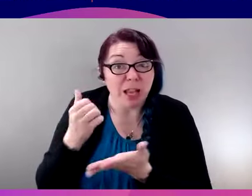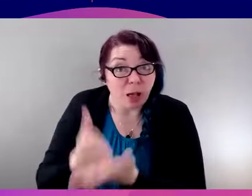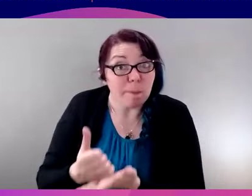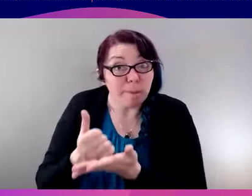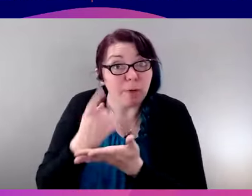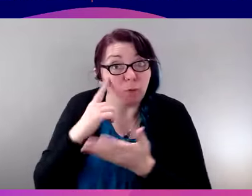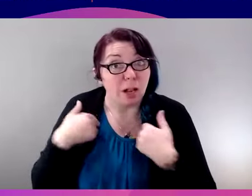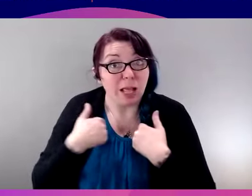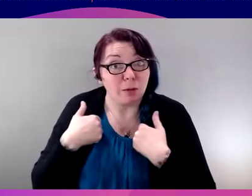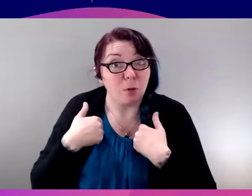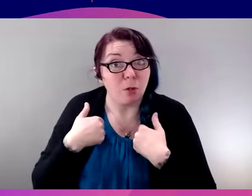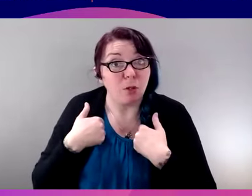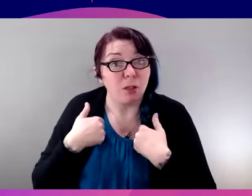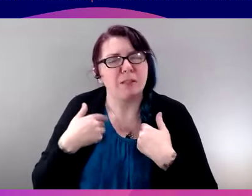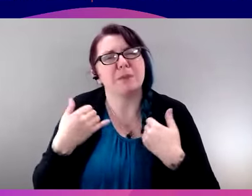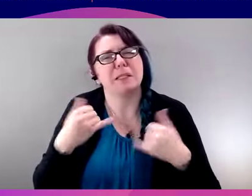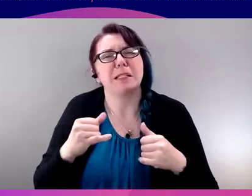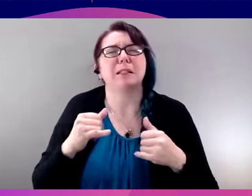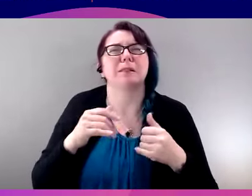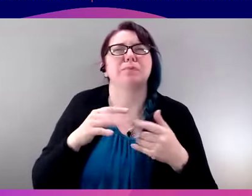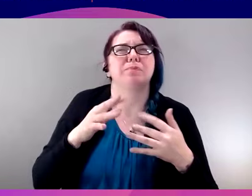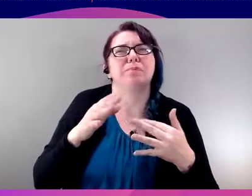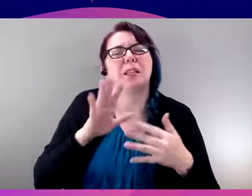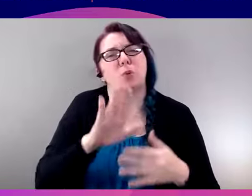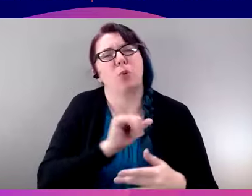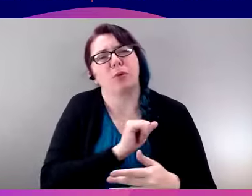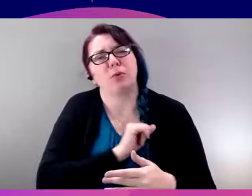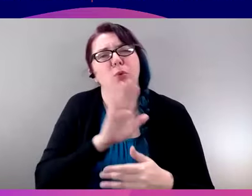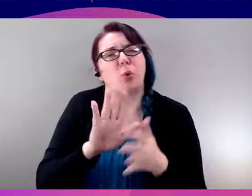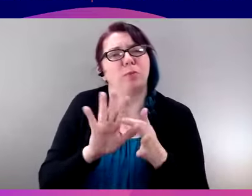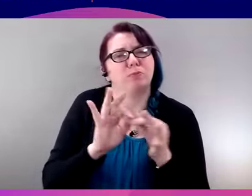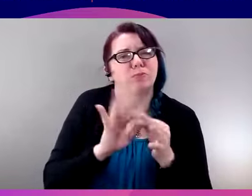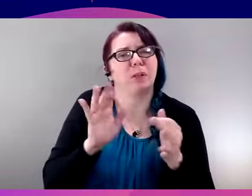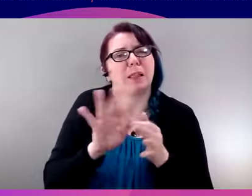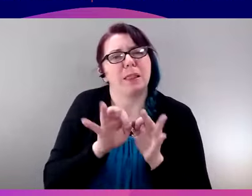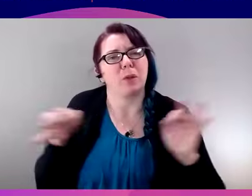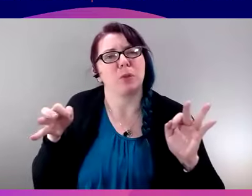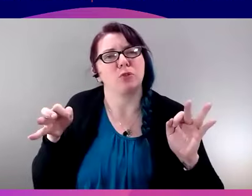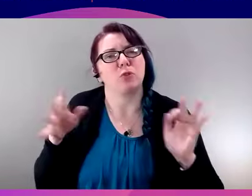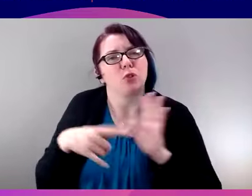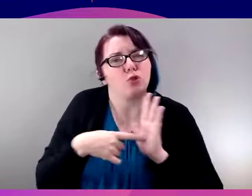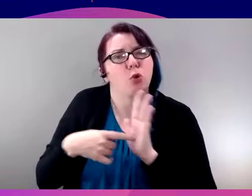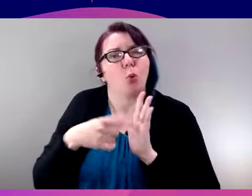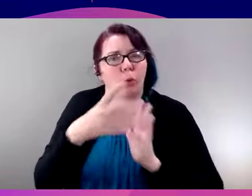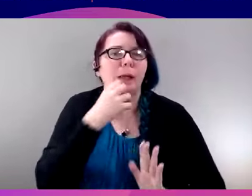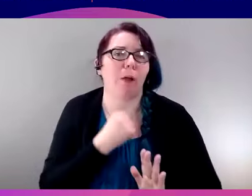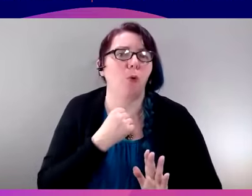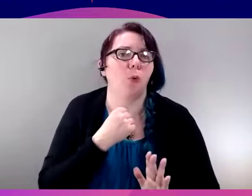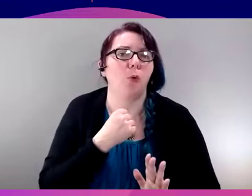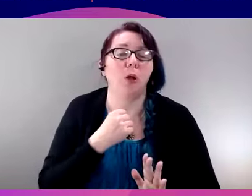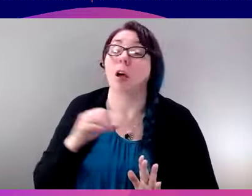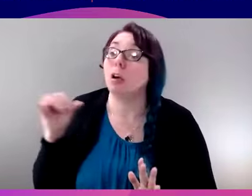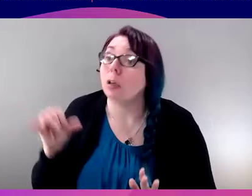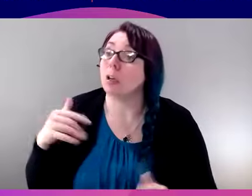plan in a way that includes their animals can be such an effective strategy of supporting survivors and reaching out again